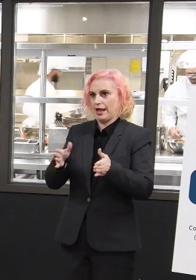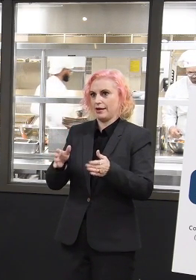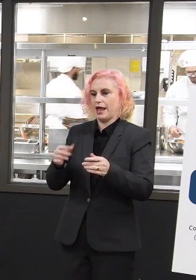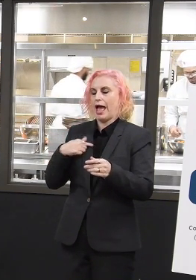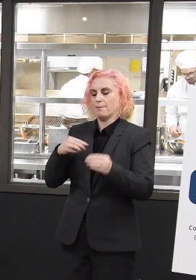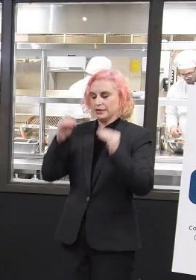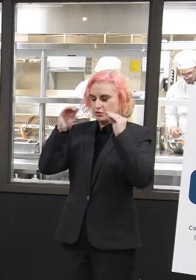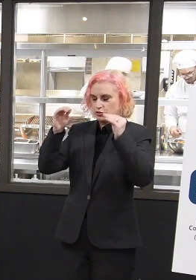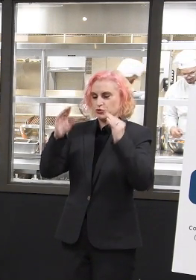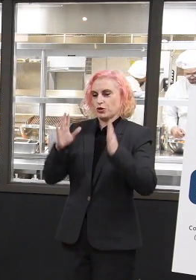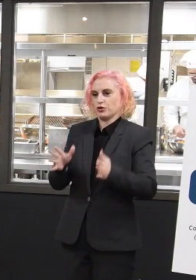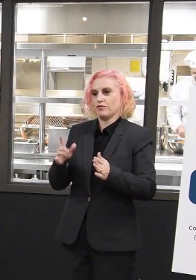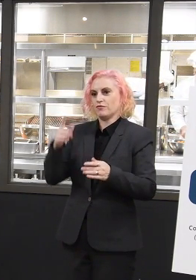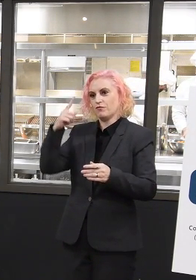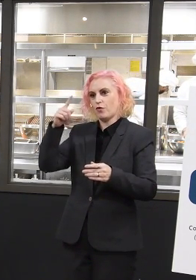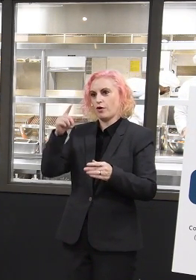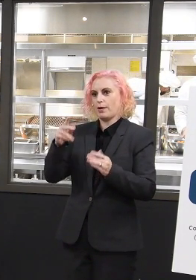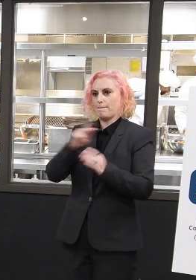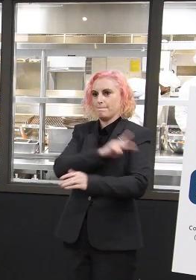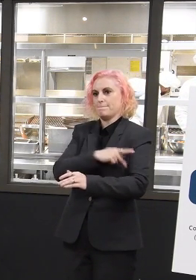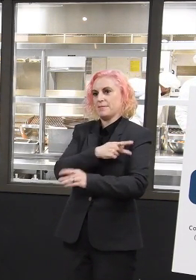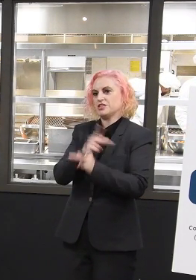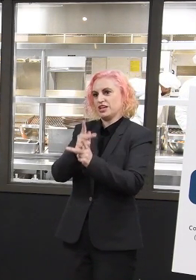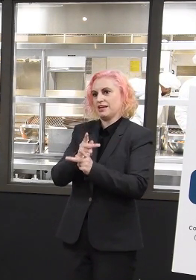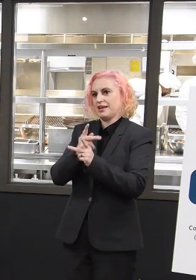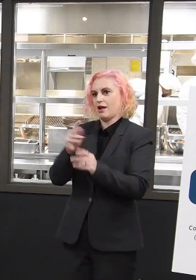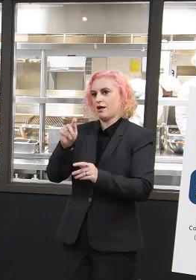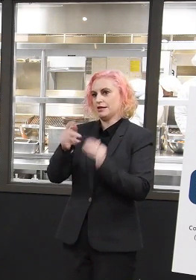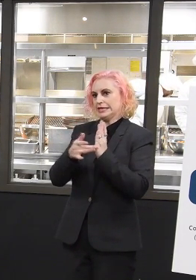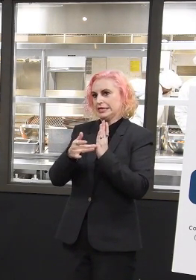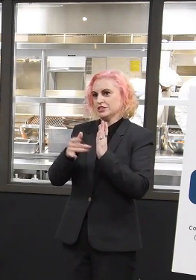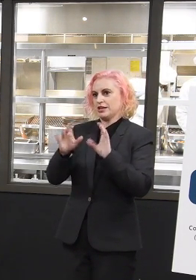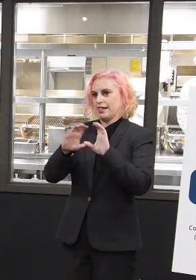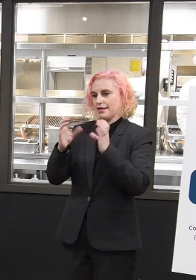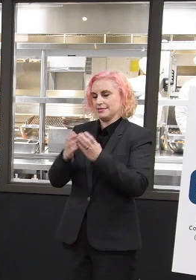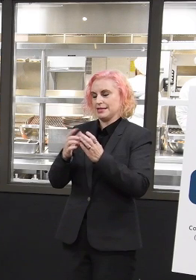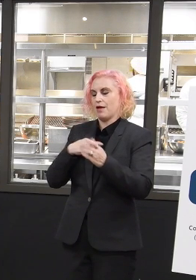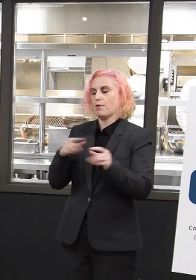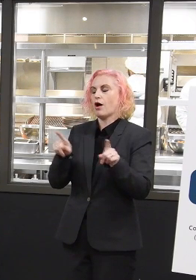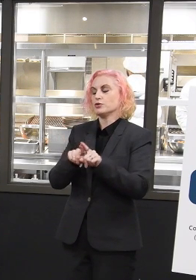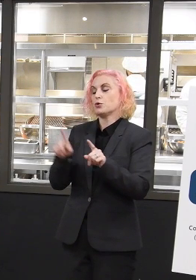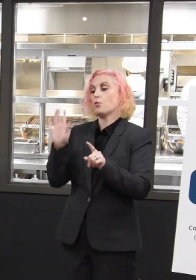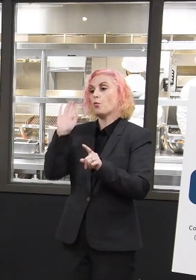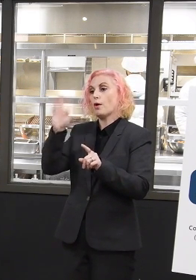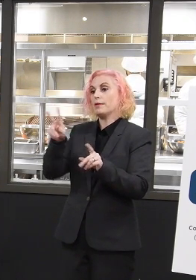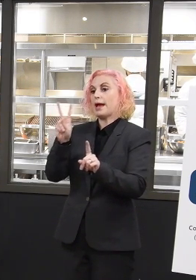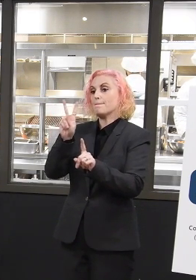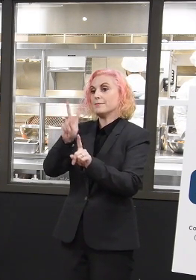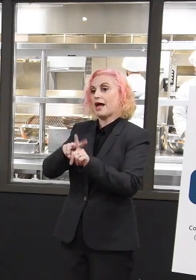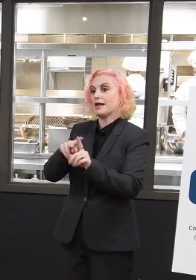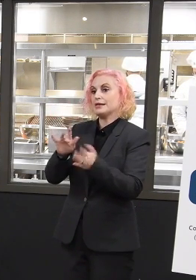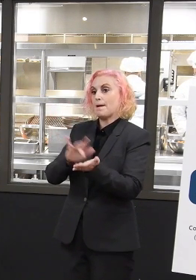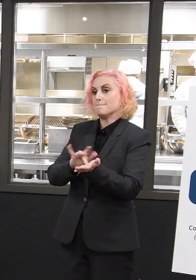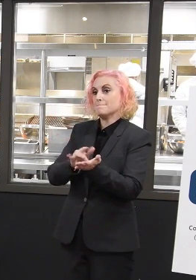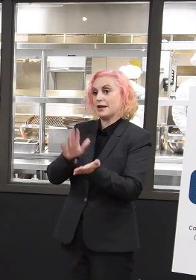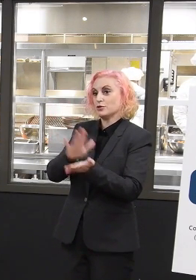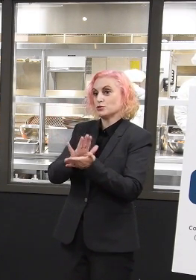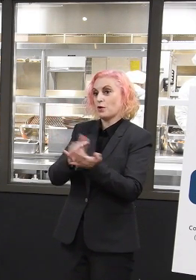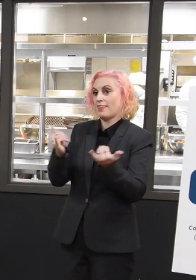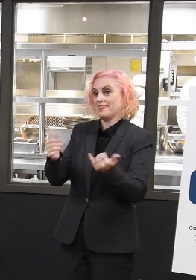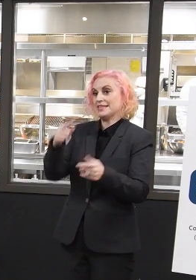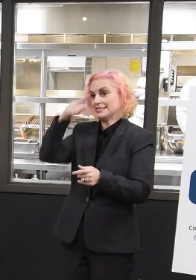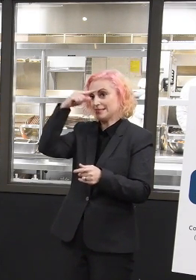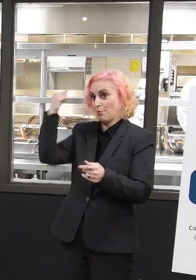care technician course that I took here as well. I will also be applying to medical school this summer, and thanks to